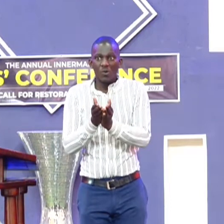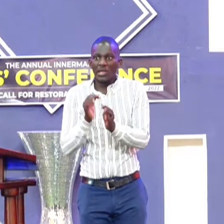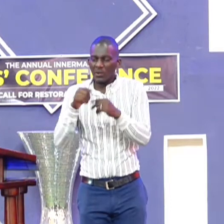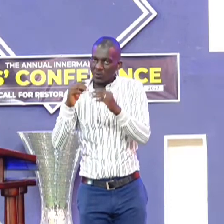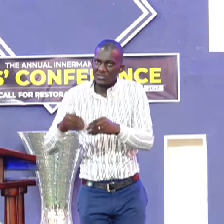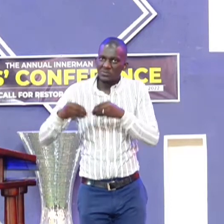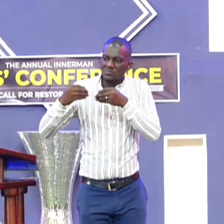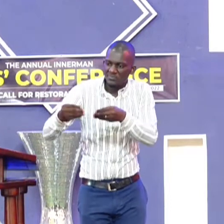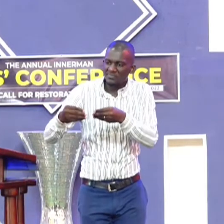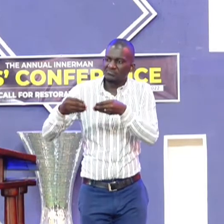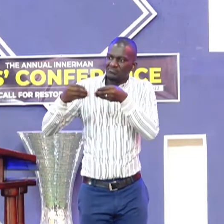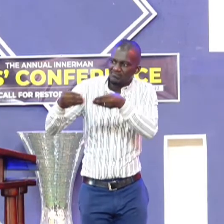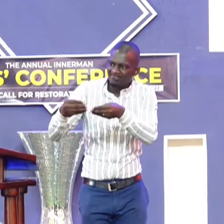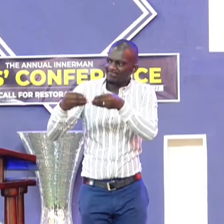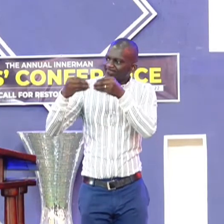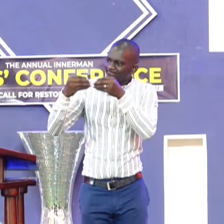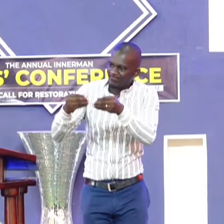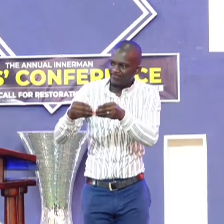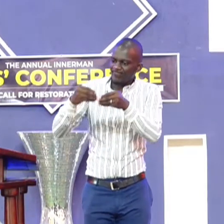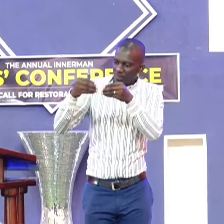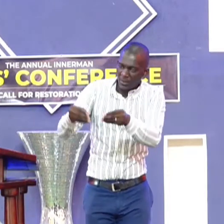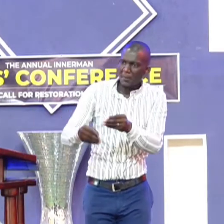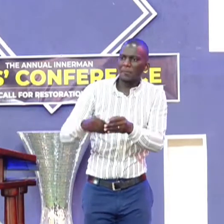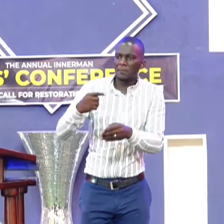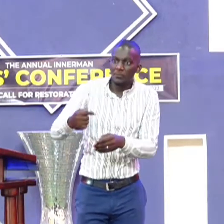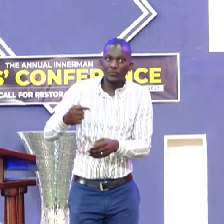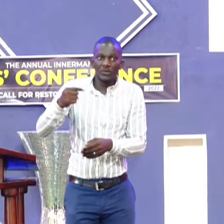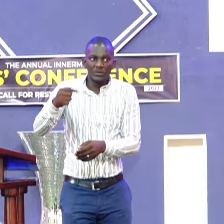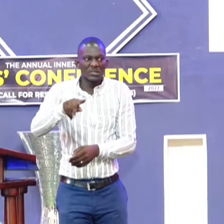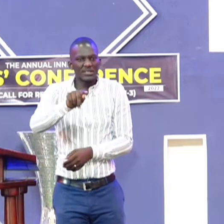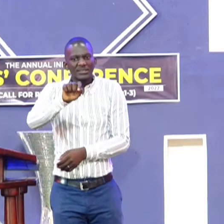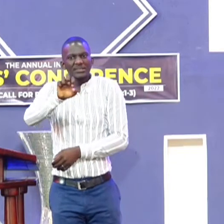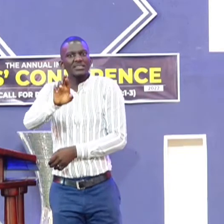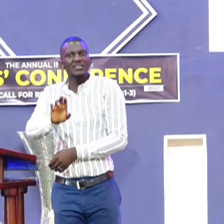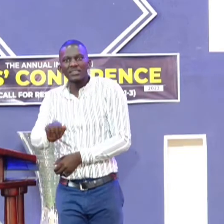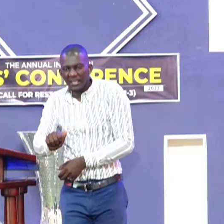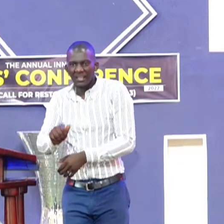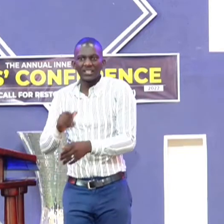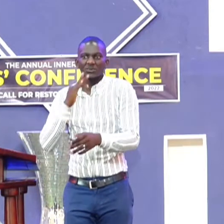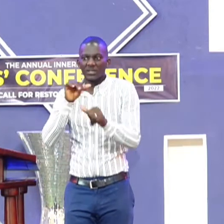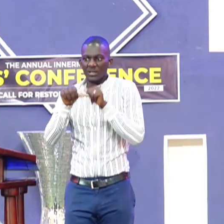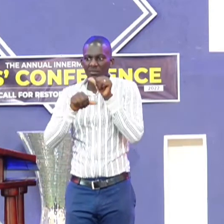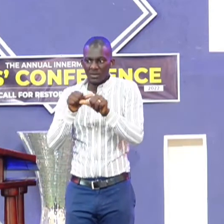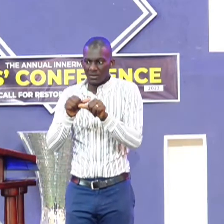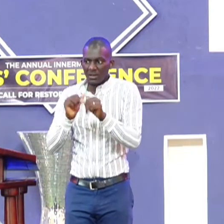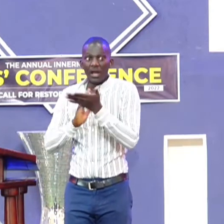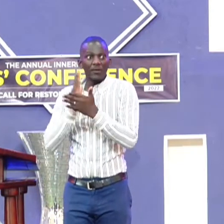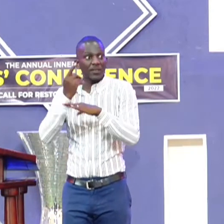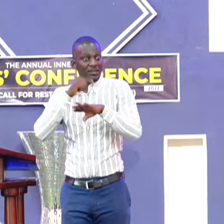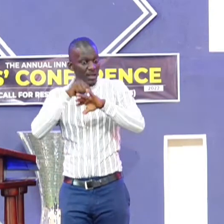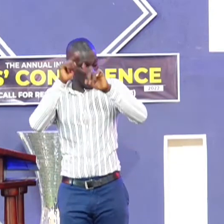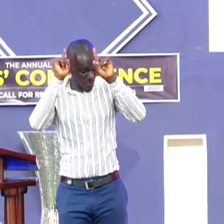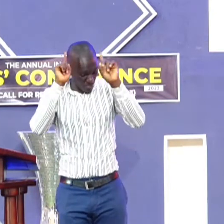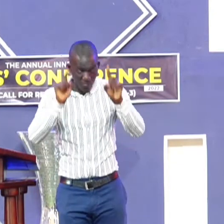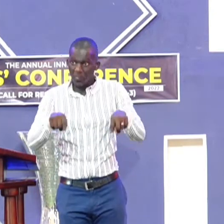Noah. He moved on. He walked. Terror is talked about. But